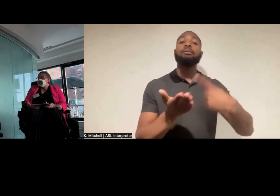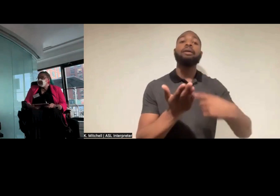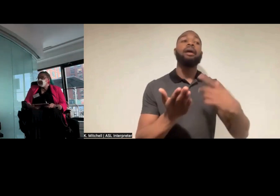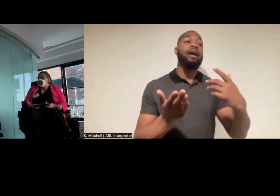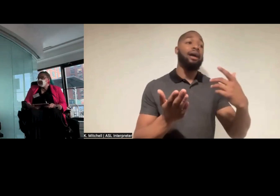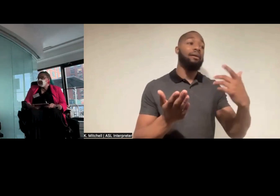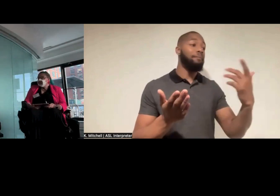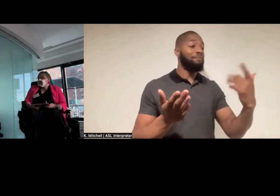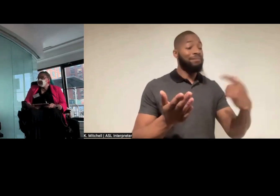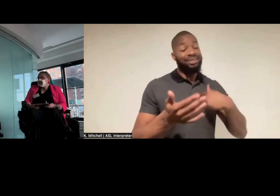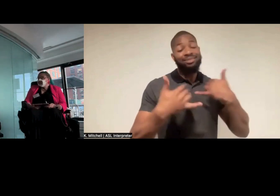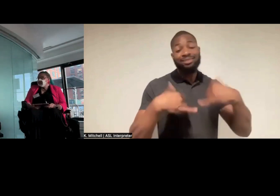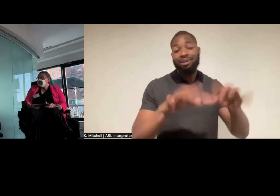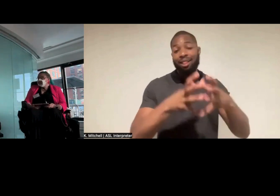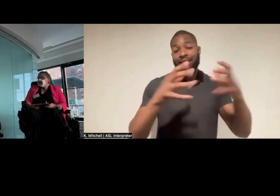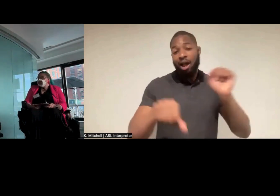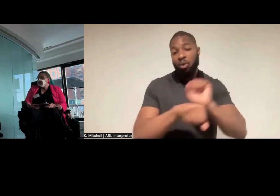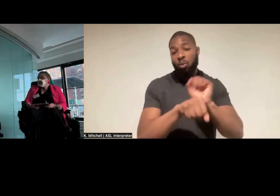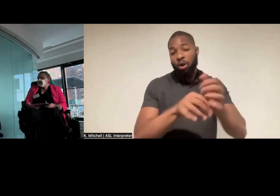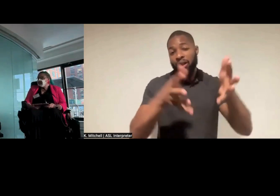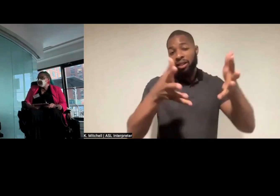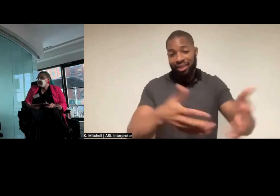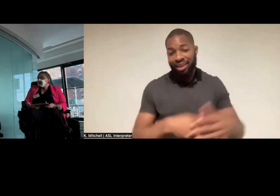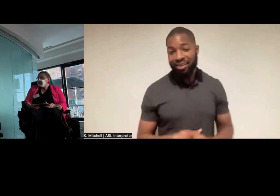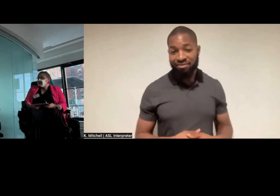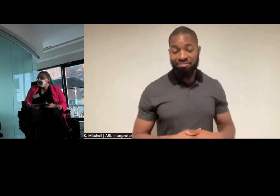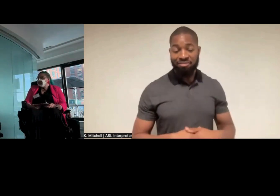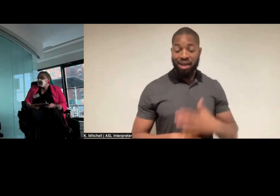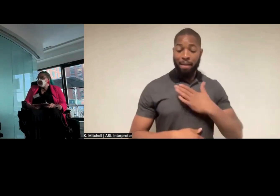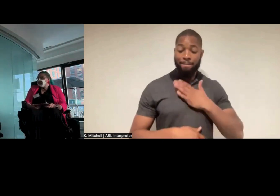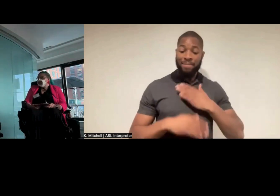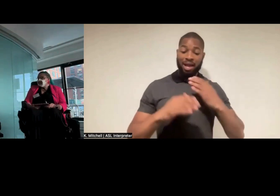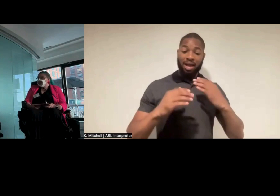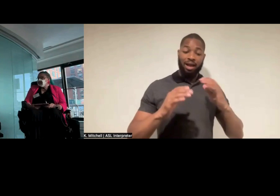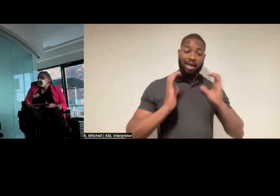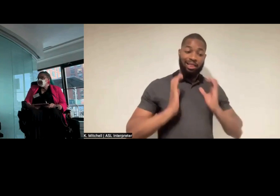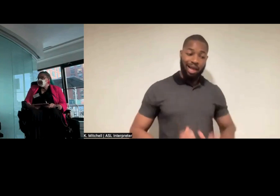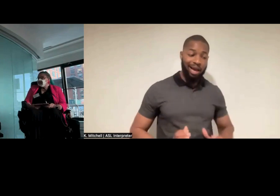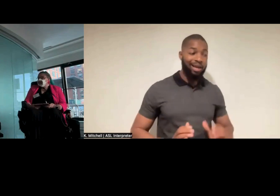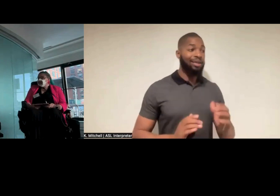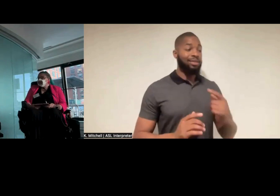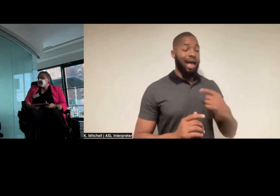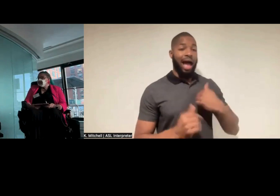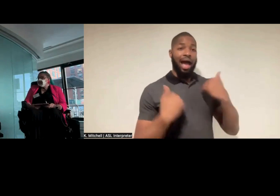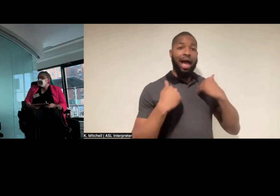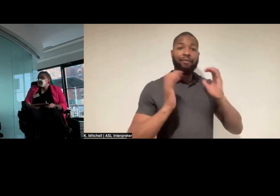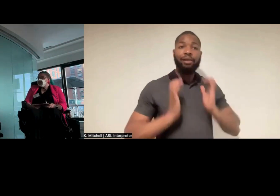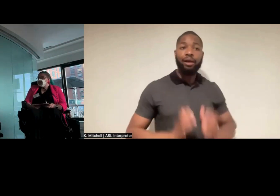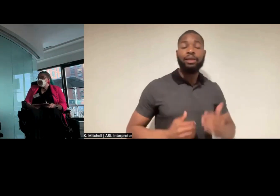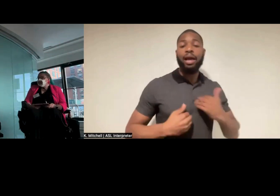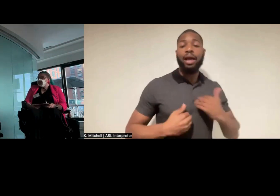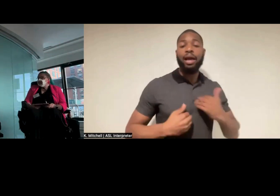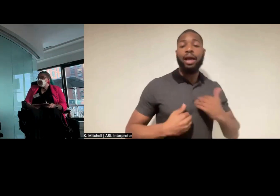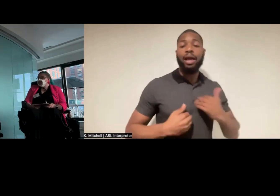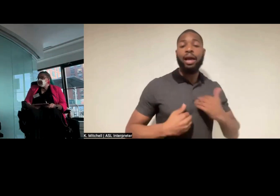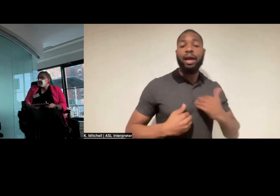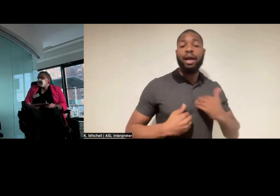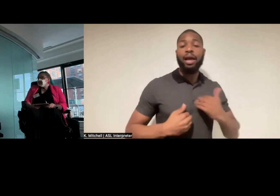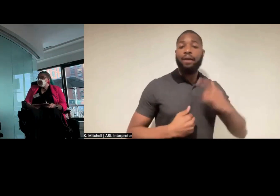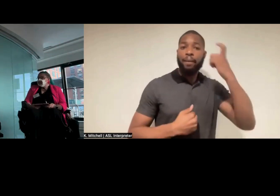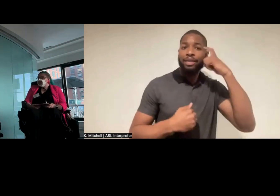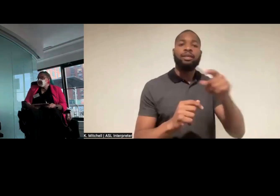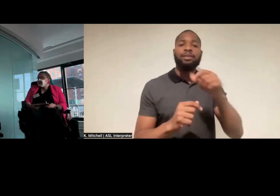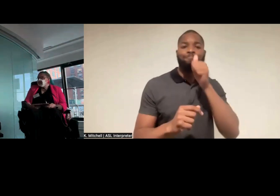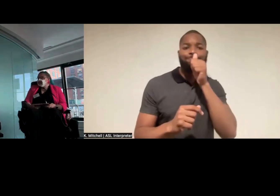done. I have clients that have mental illness, or they are suffering from some sort of mental